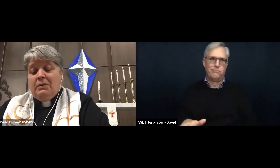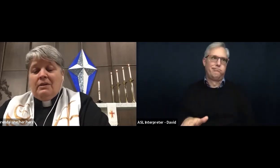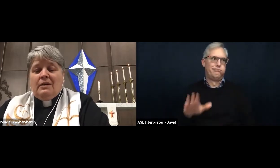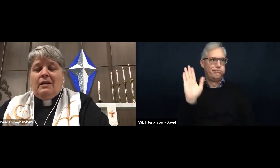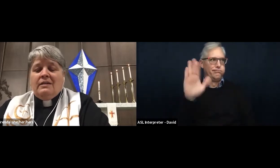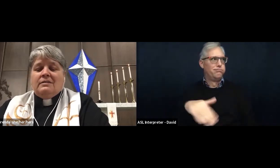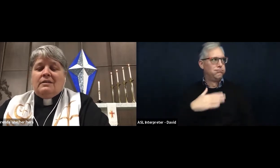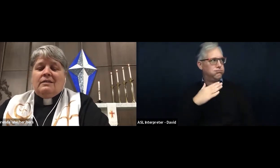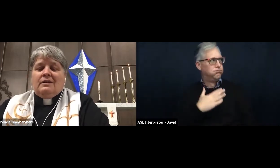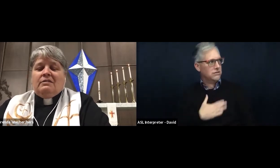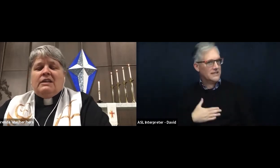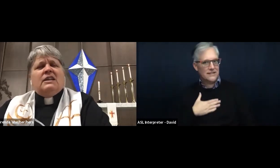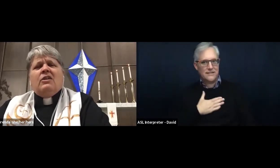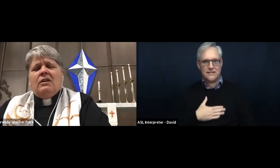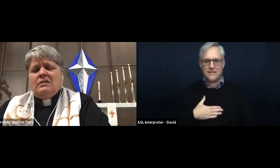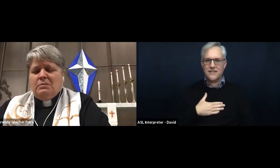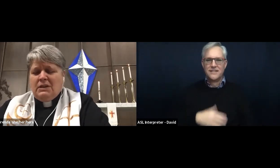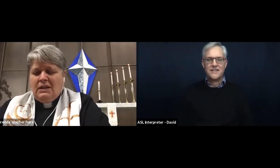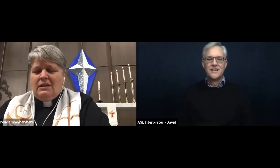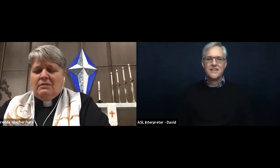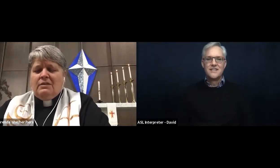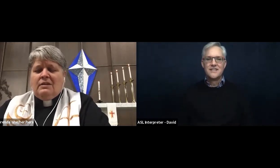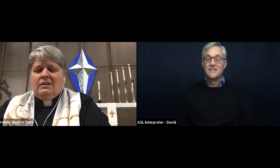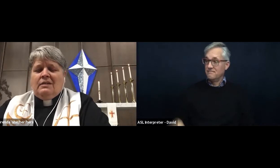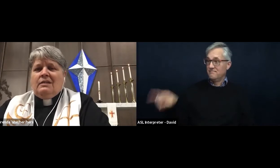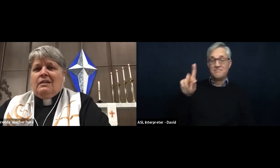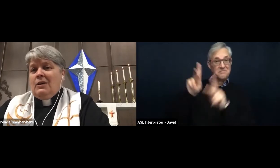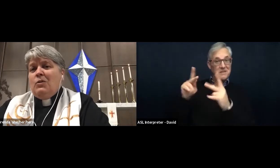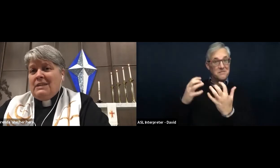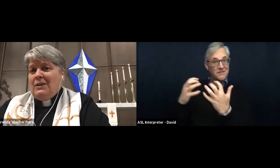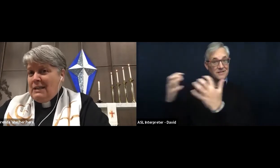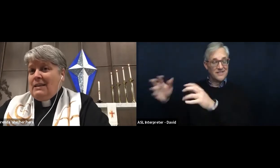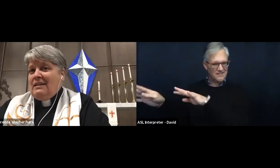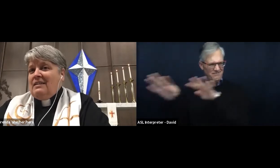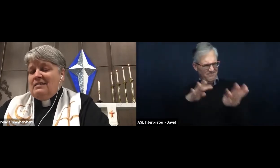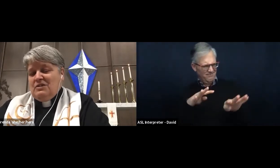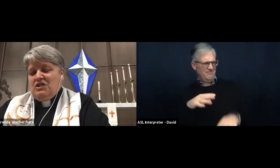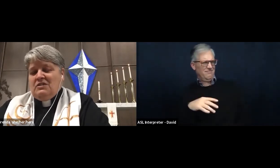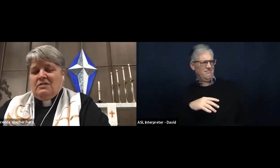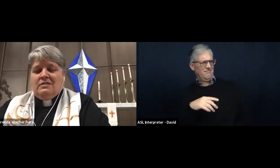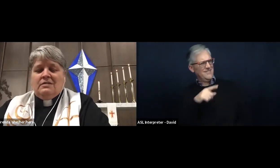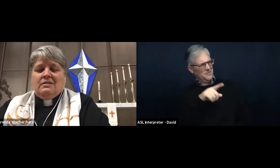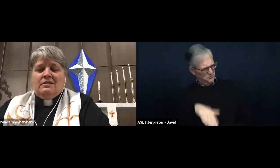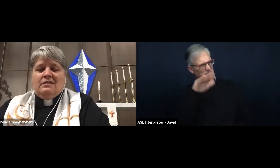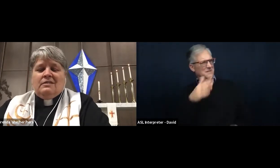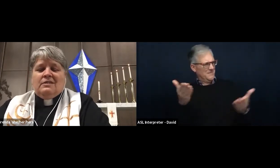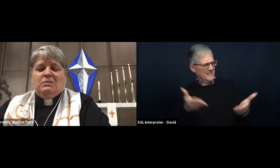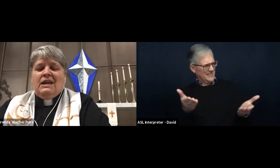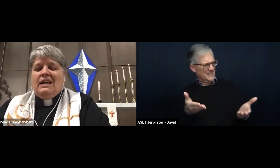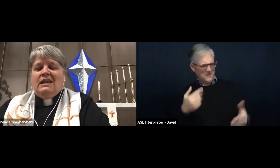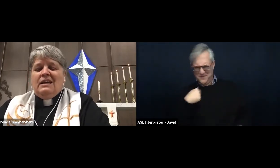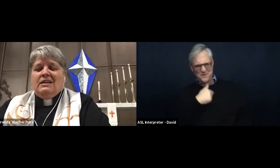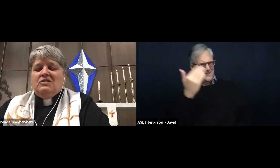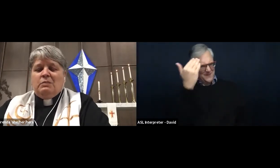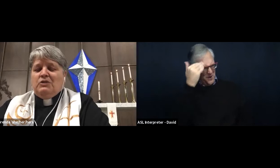The people in our lesson find it hard to believe that a hometown kid, Jesus, could